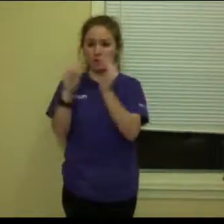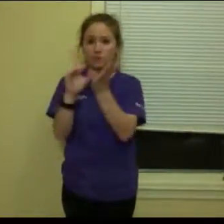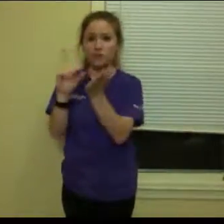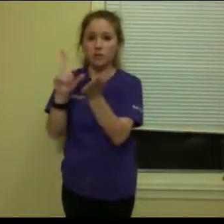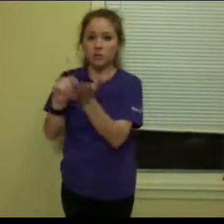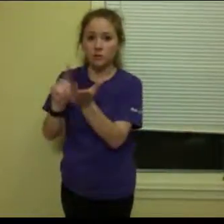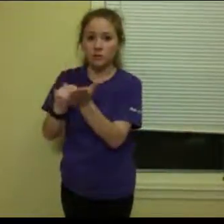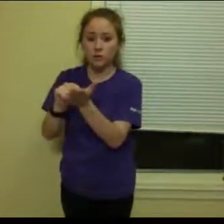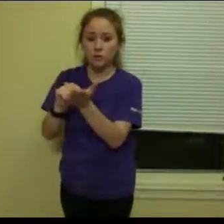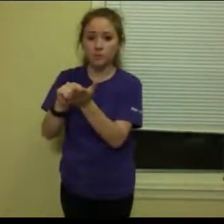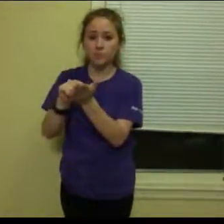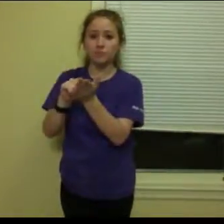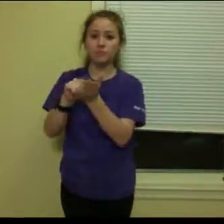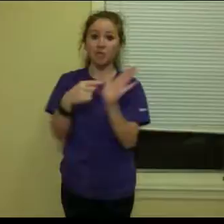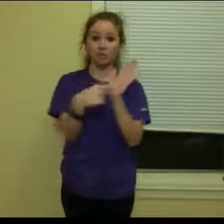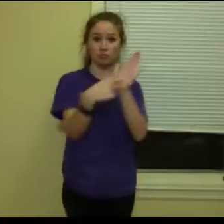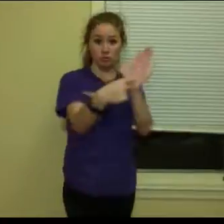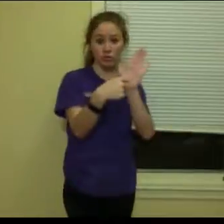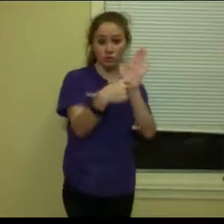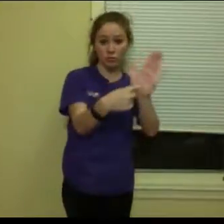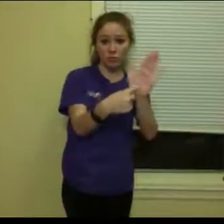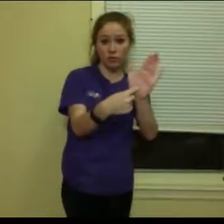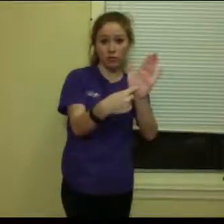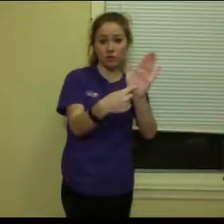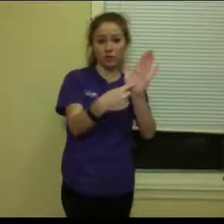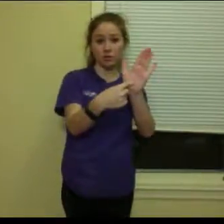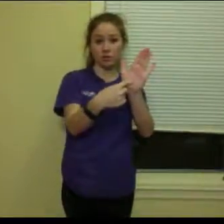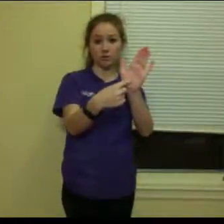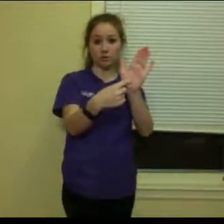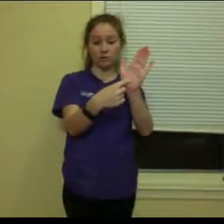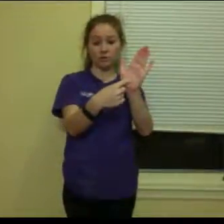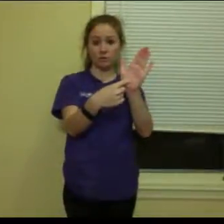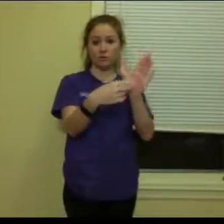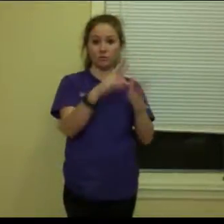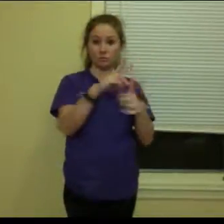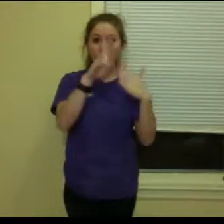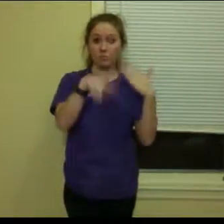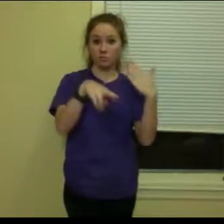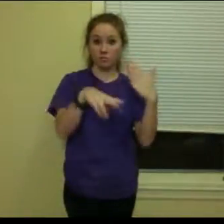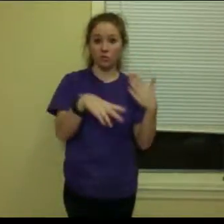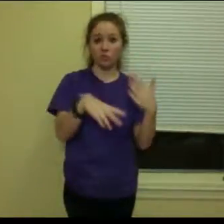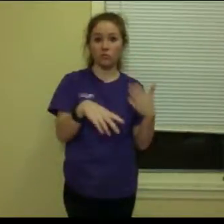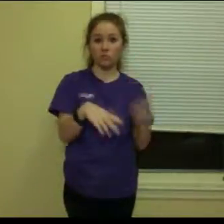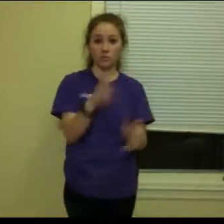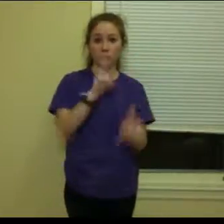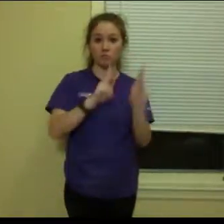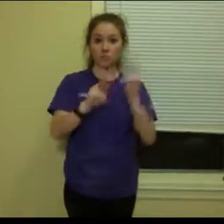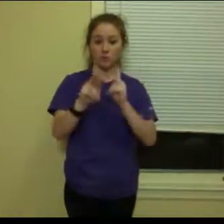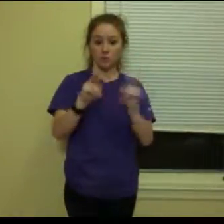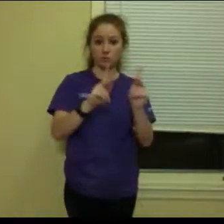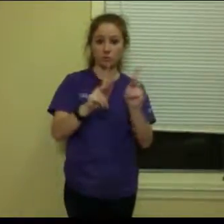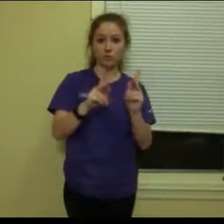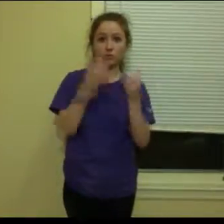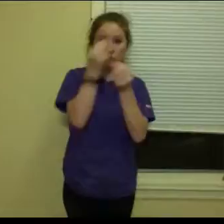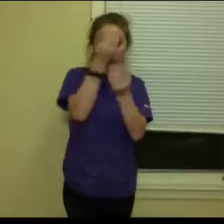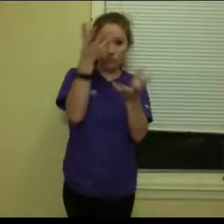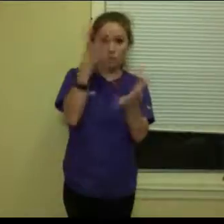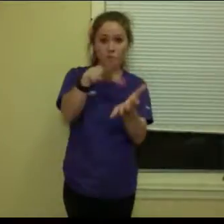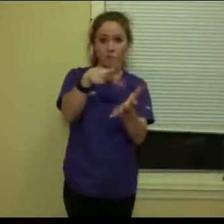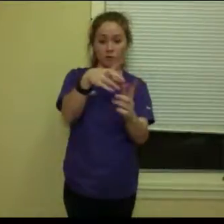doesn't mean that democracy will improve, but if the news shows their sources and results, people